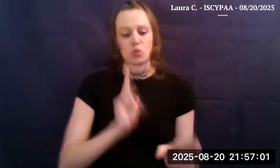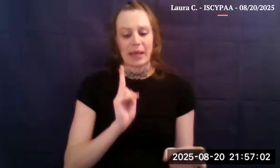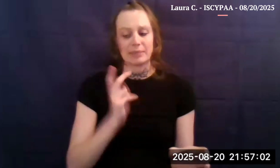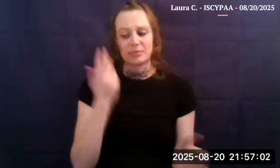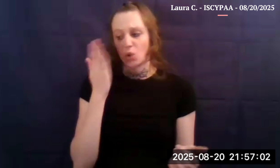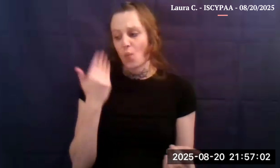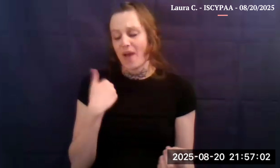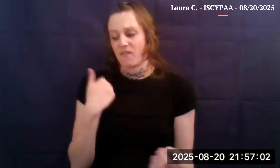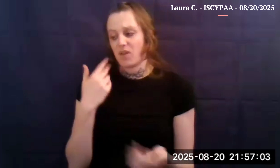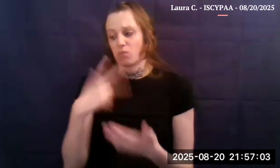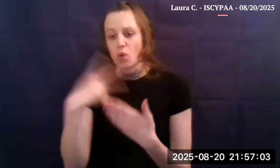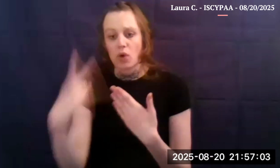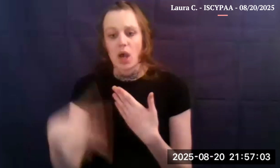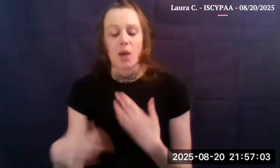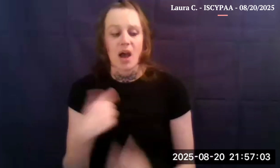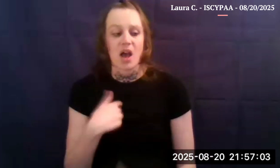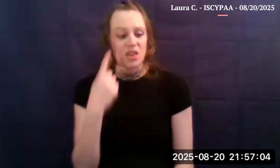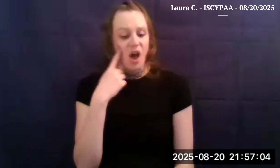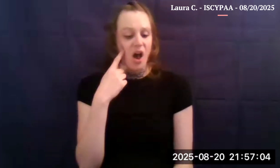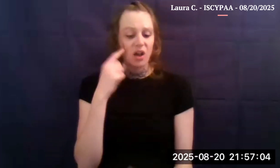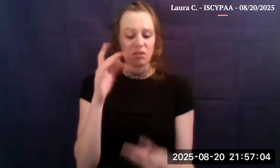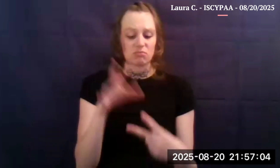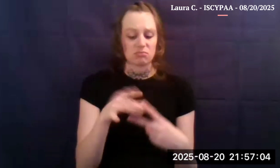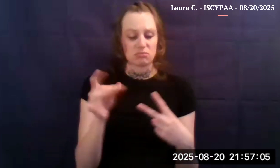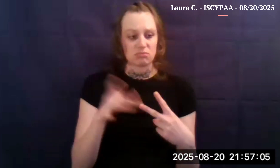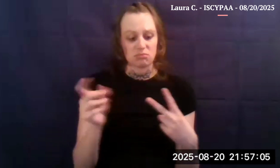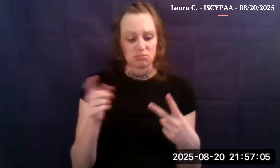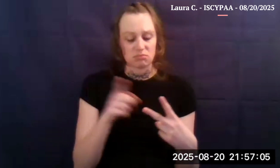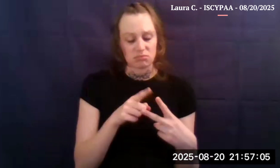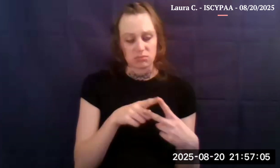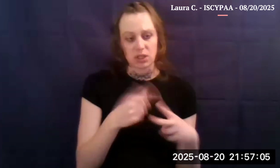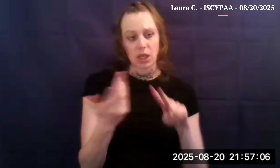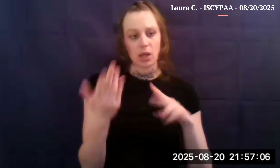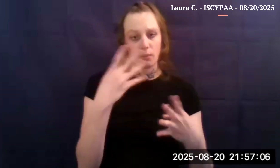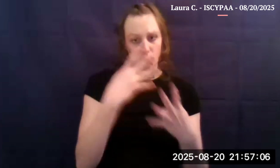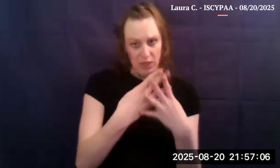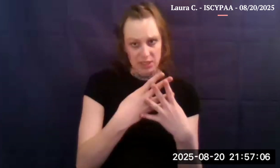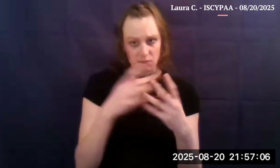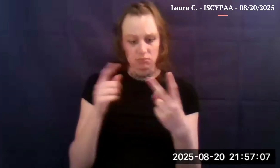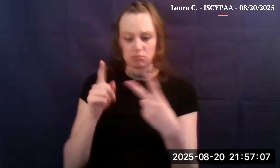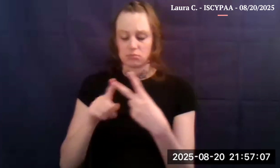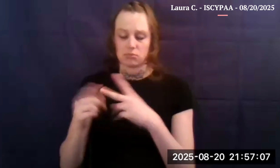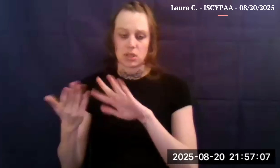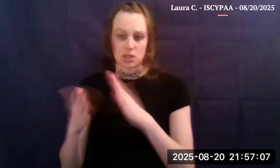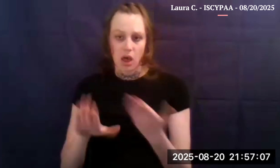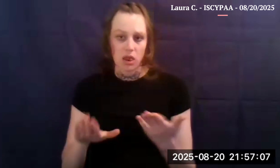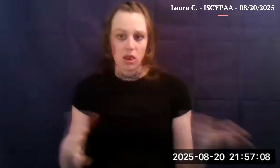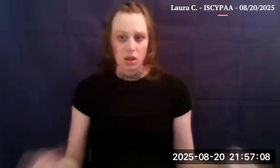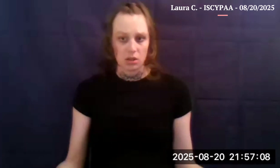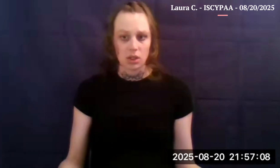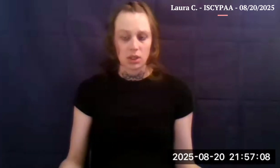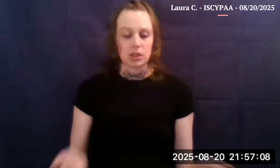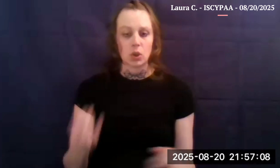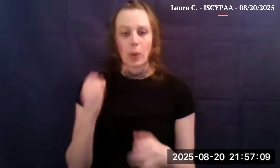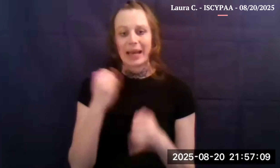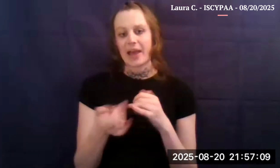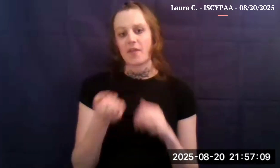program, and I thought that my only options were going to be prison or death. So those last couple